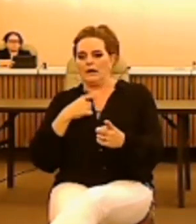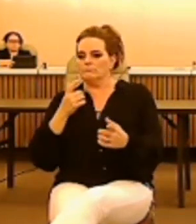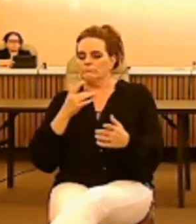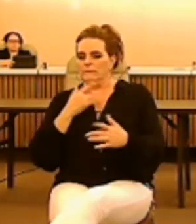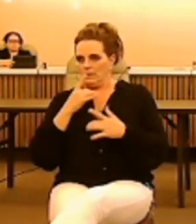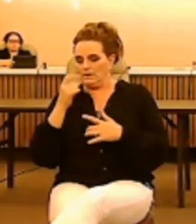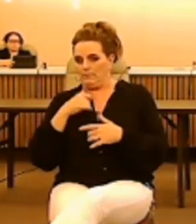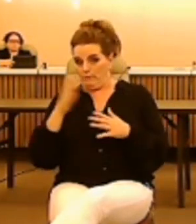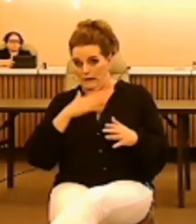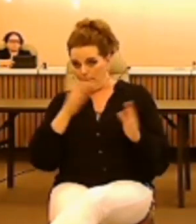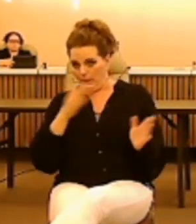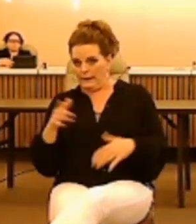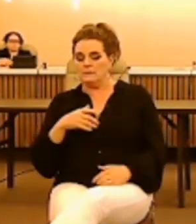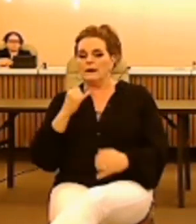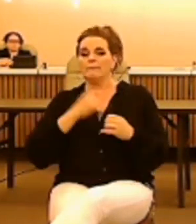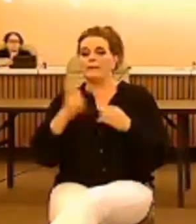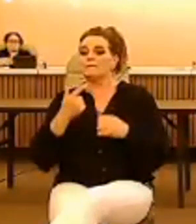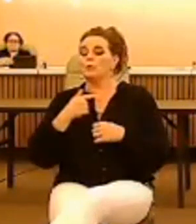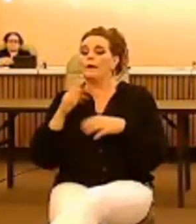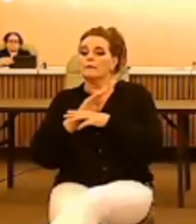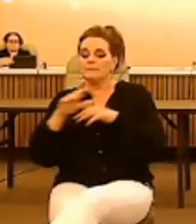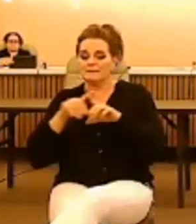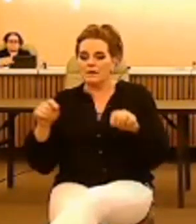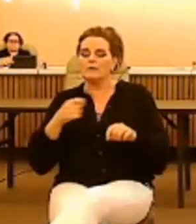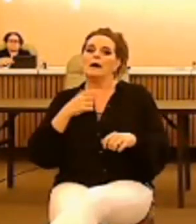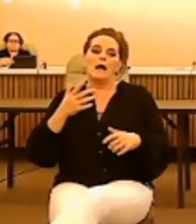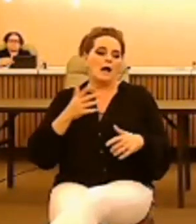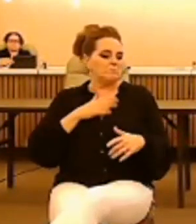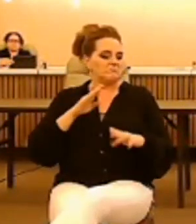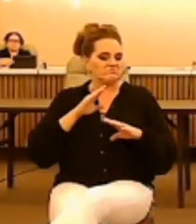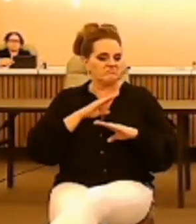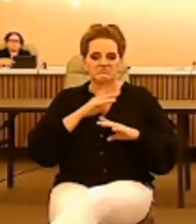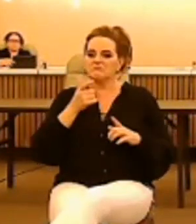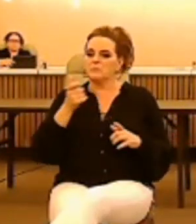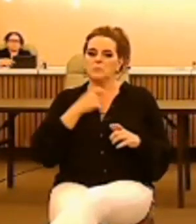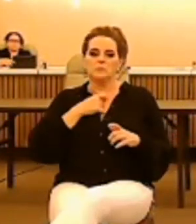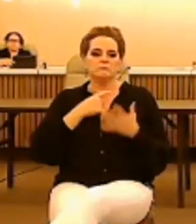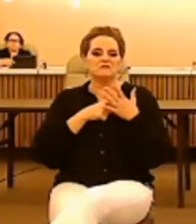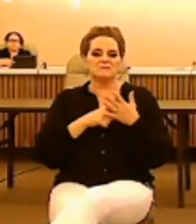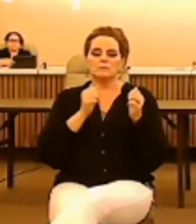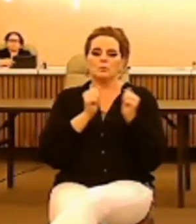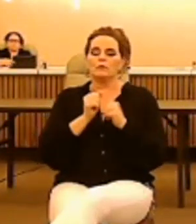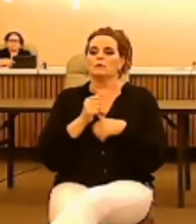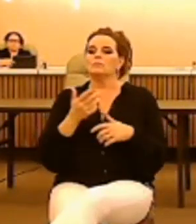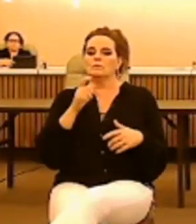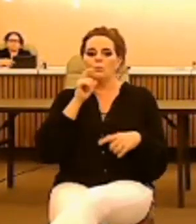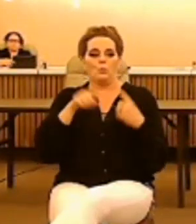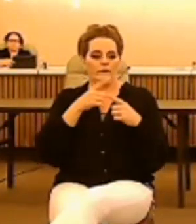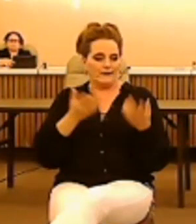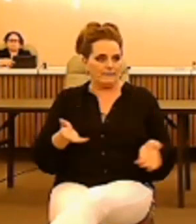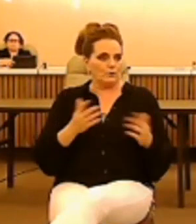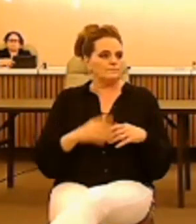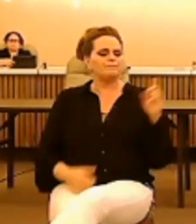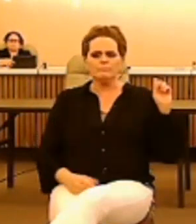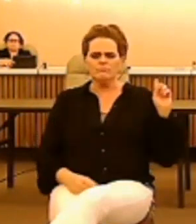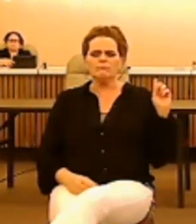And lastly, if anybody wants a business card, I'm happy to discuss this offline with you and do whatever I can to address any concerns. Yeah, and I want